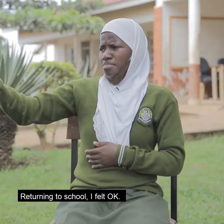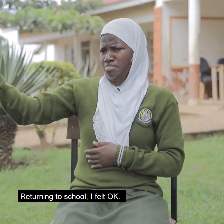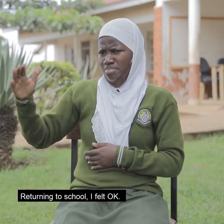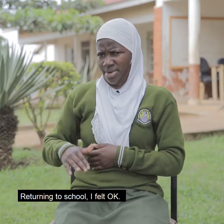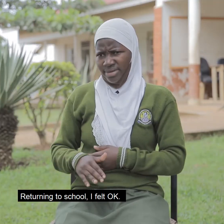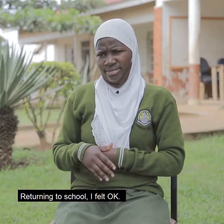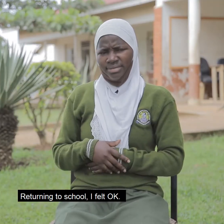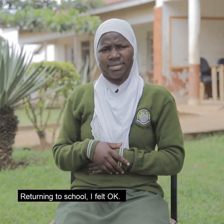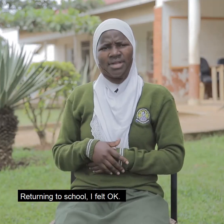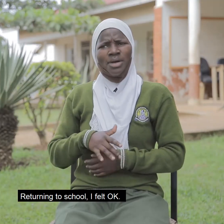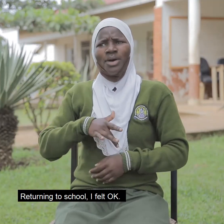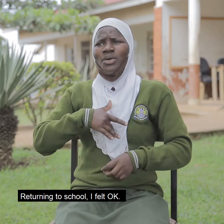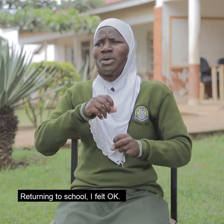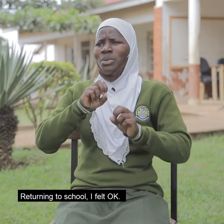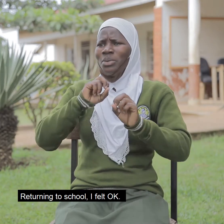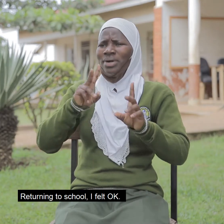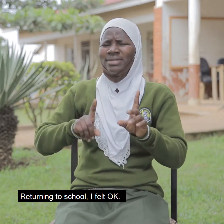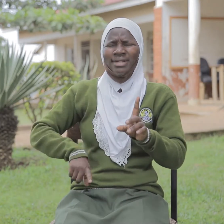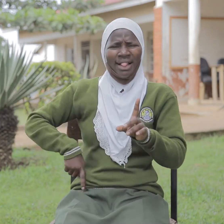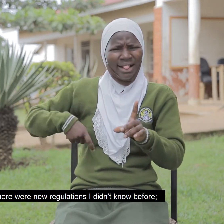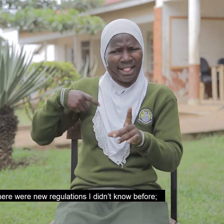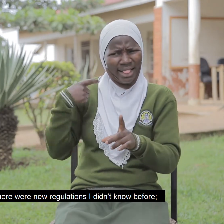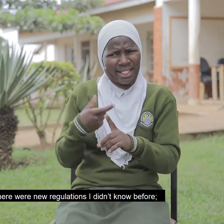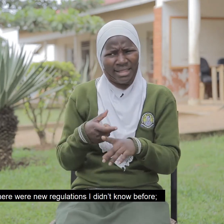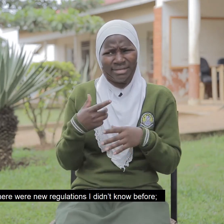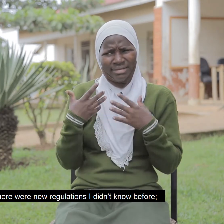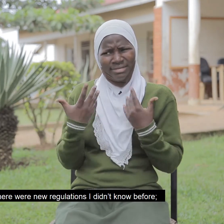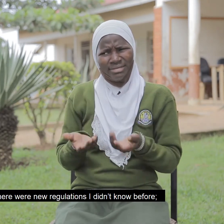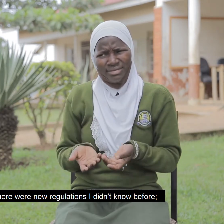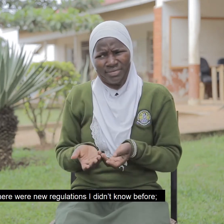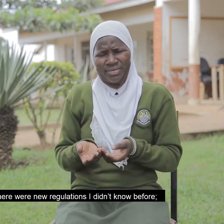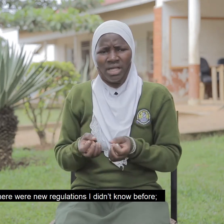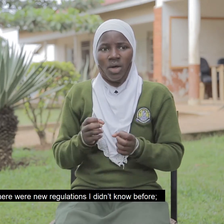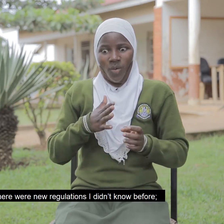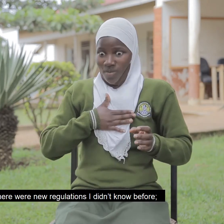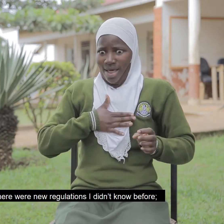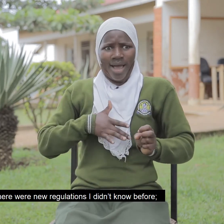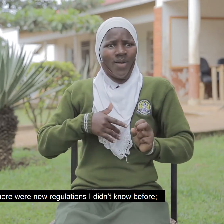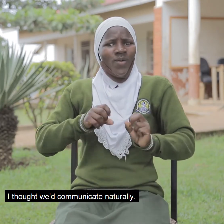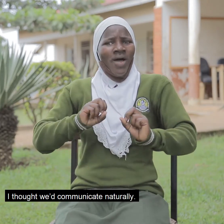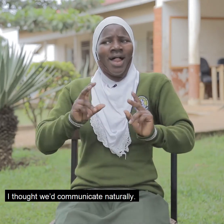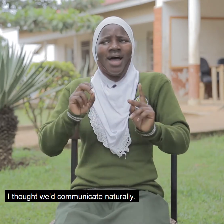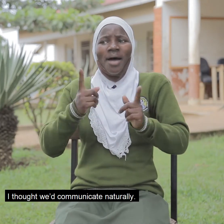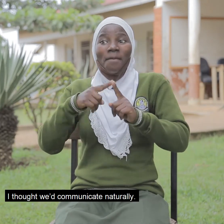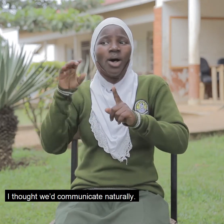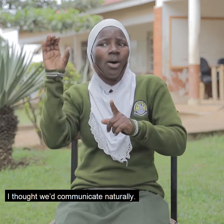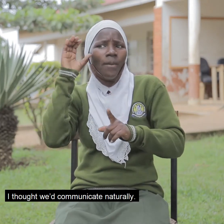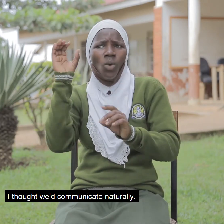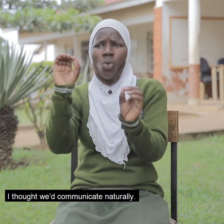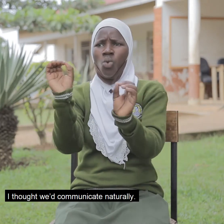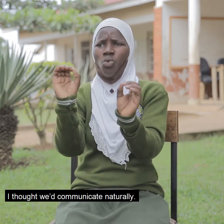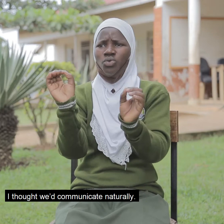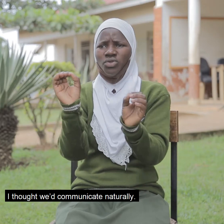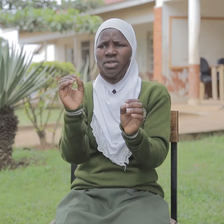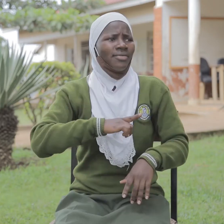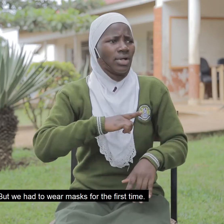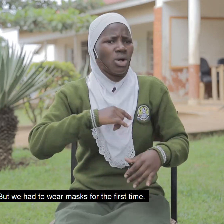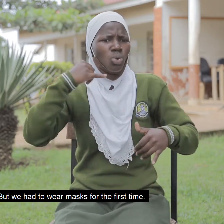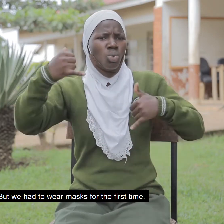Returning to school, I felt okay, but there were new regulations I didn't know before. I thought we'd communicate naturally, but now we